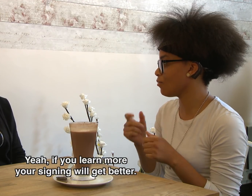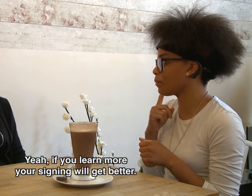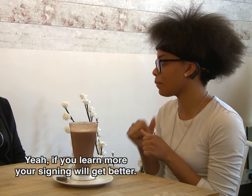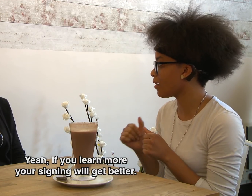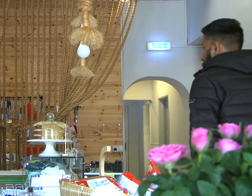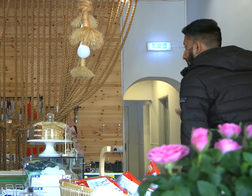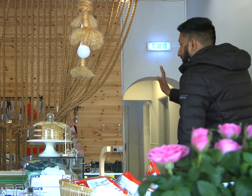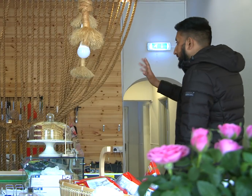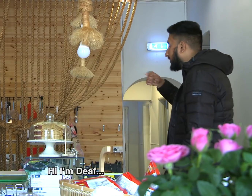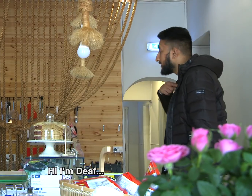will be fine.